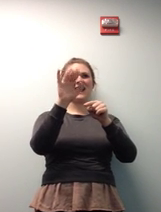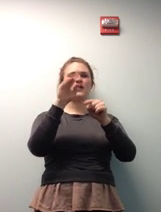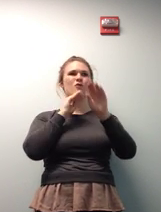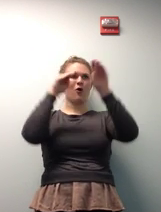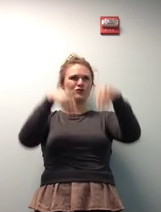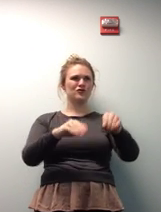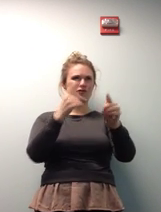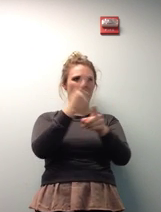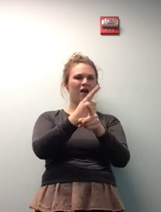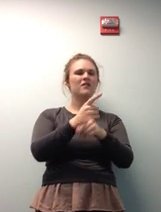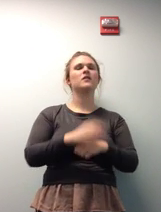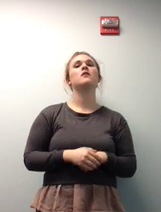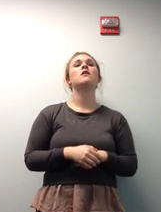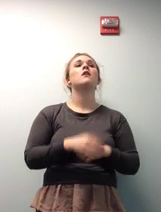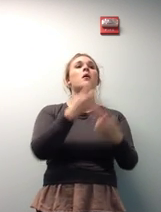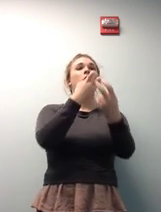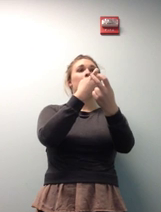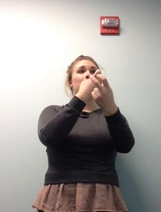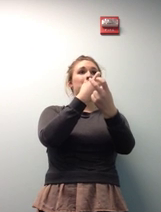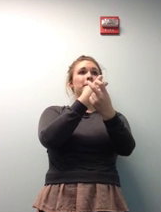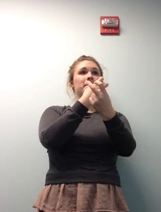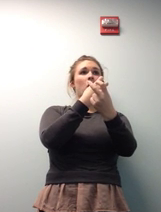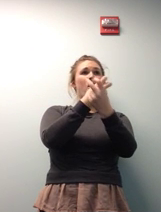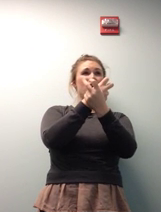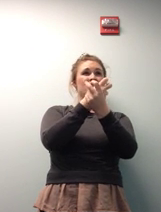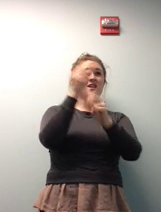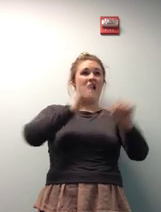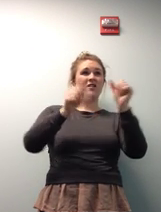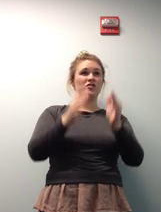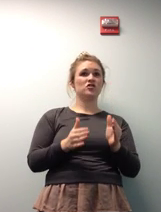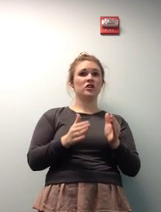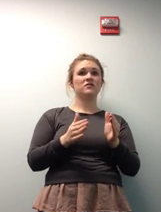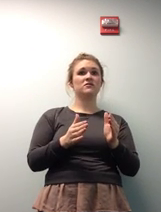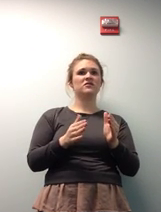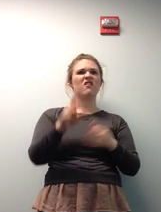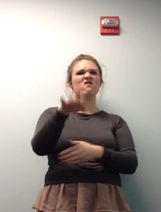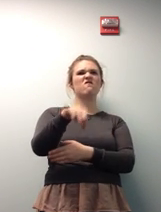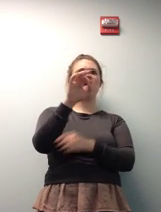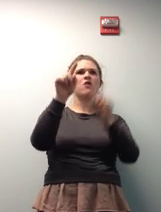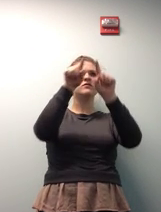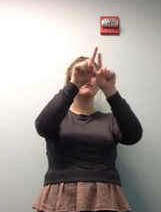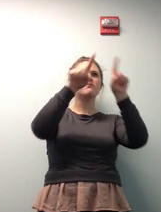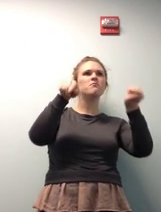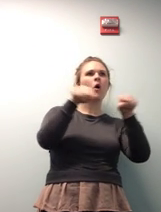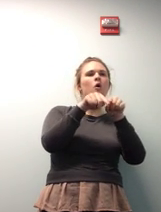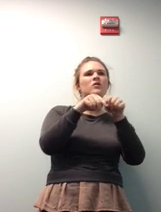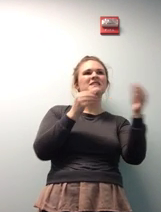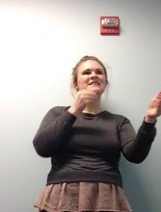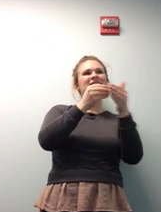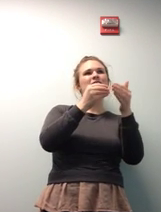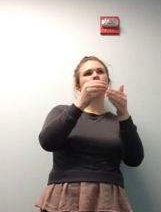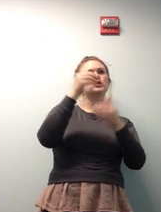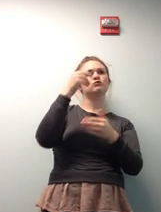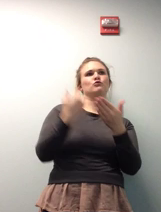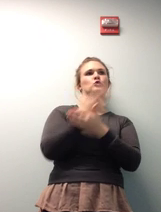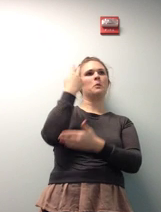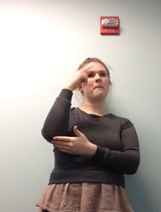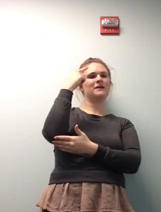Archaeologists have found these specific early spear points, originally found near Clovis, New Mexico. Being deemed Clovis points,